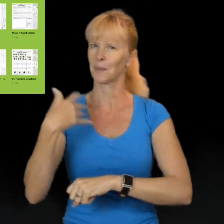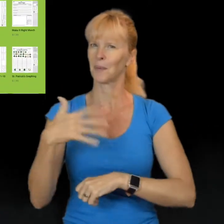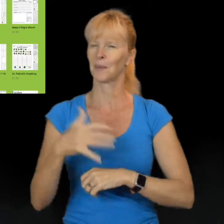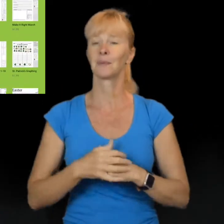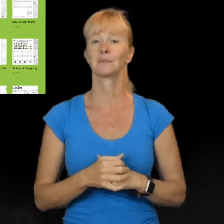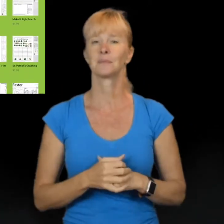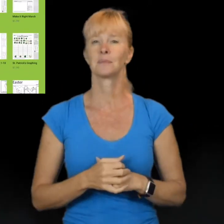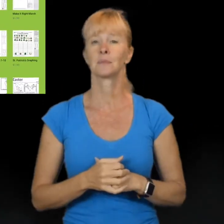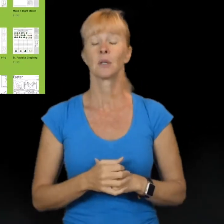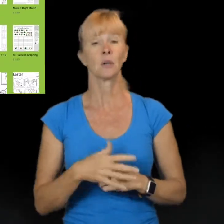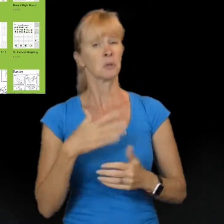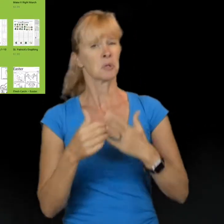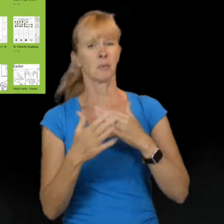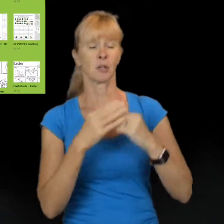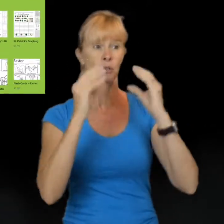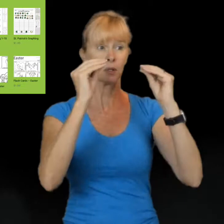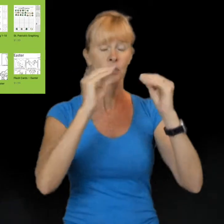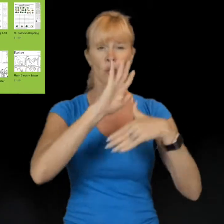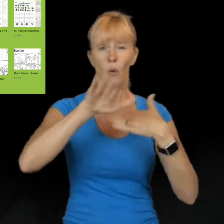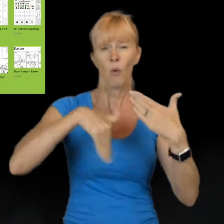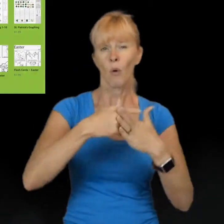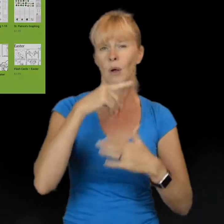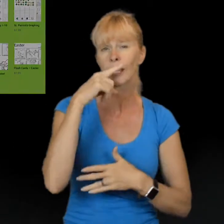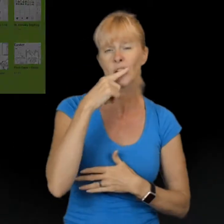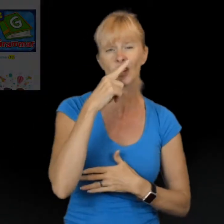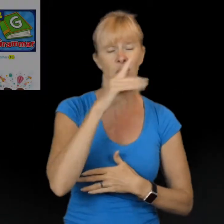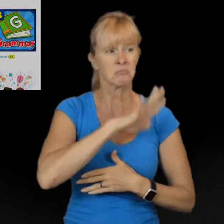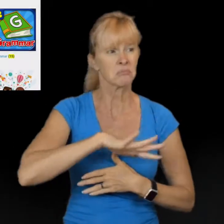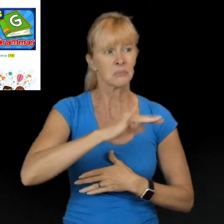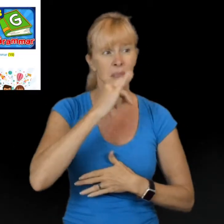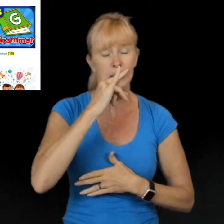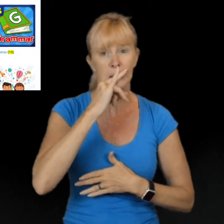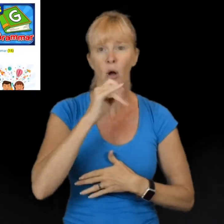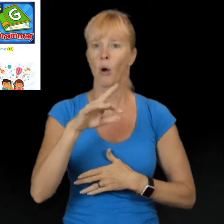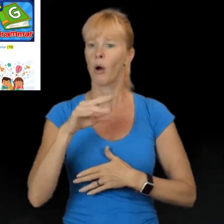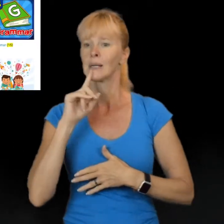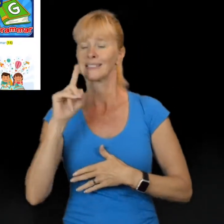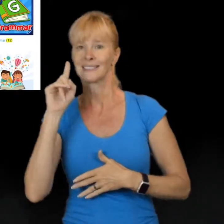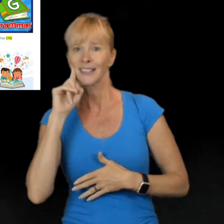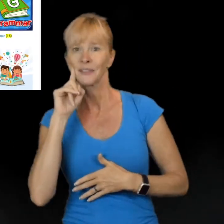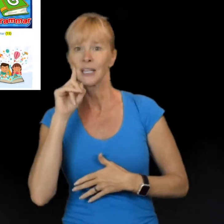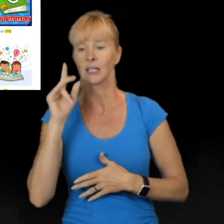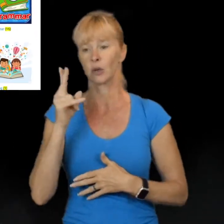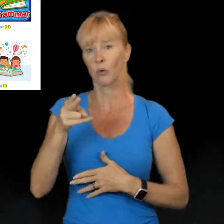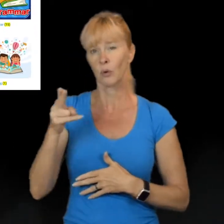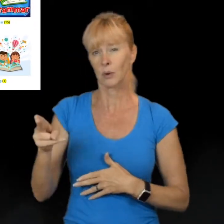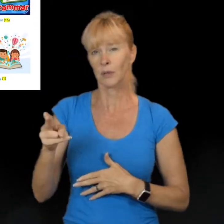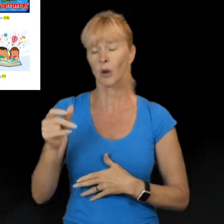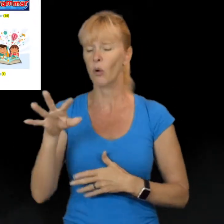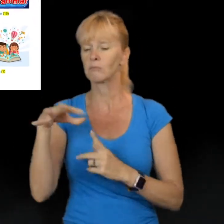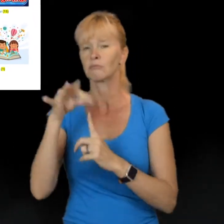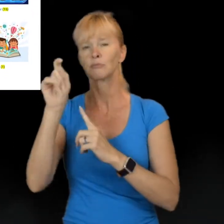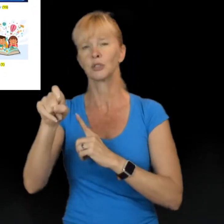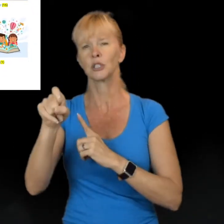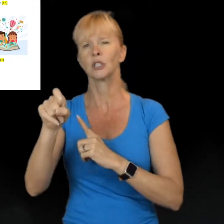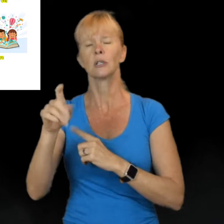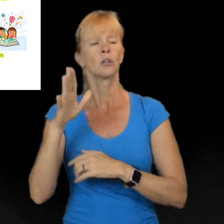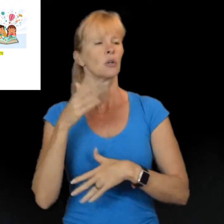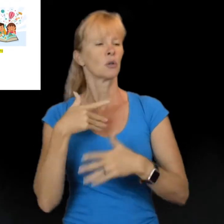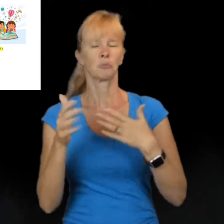solution. So whether you teach all hearing children, work with the deaf and hard of hearing or special needs, you will find hundreds